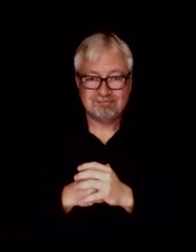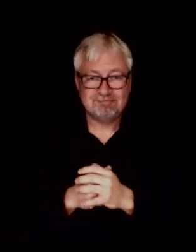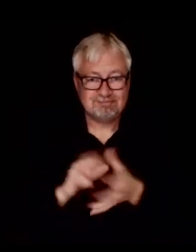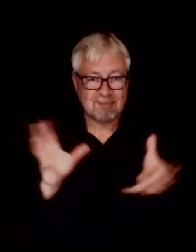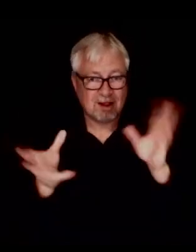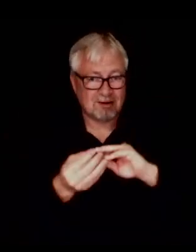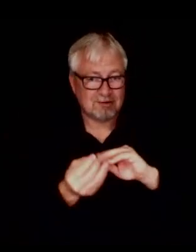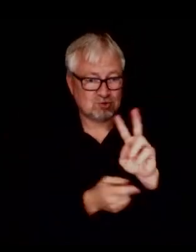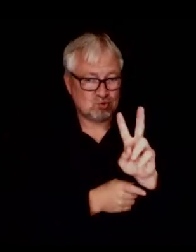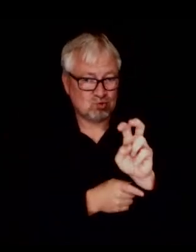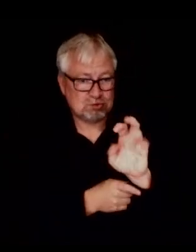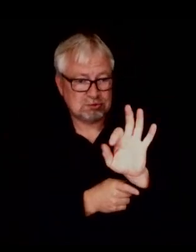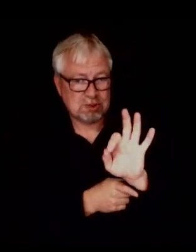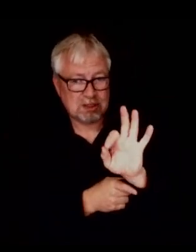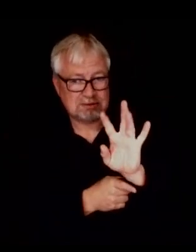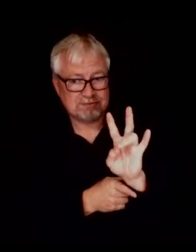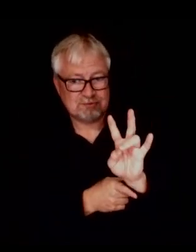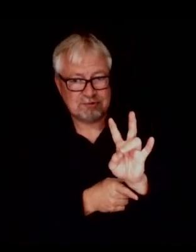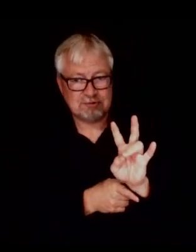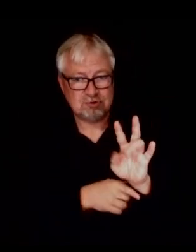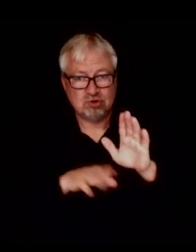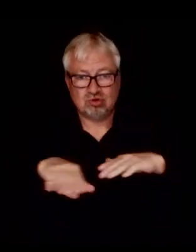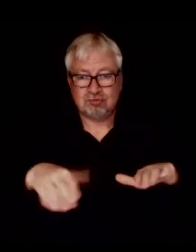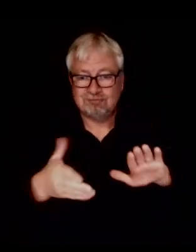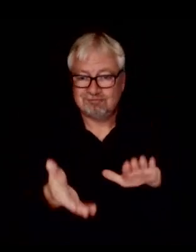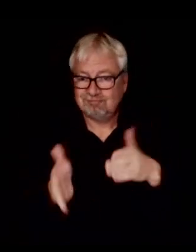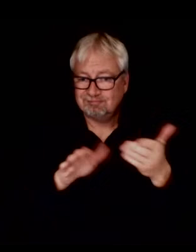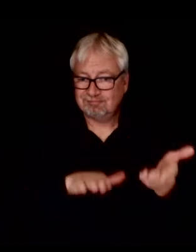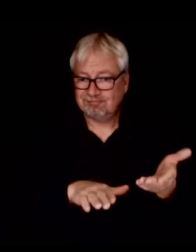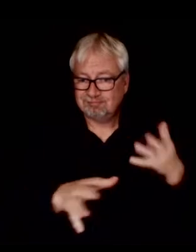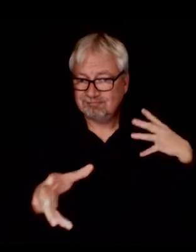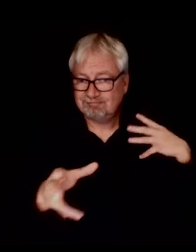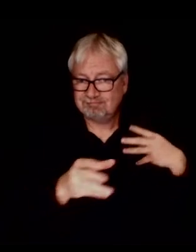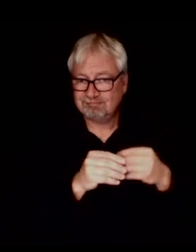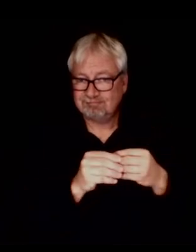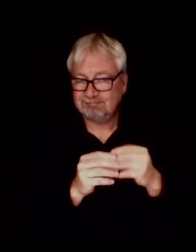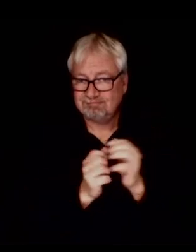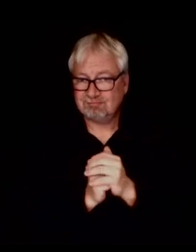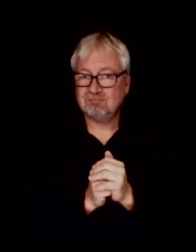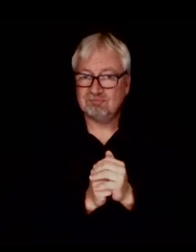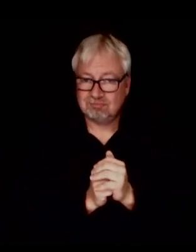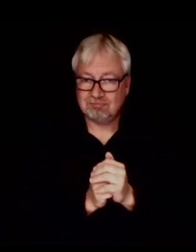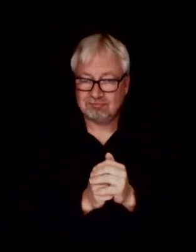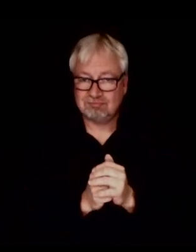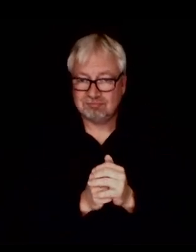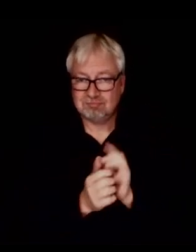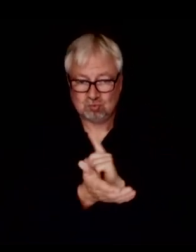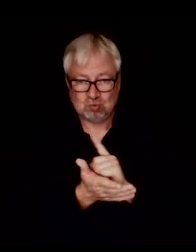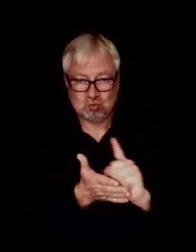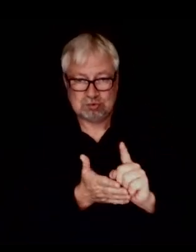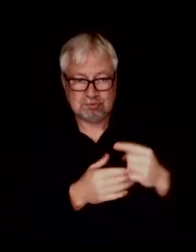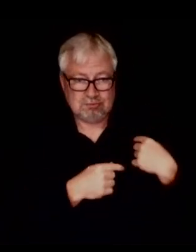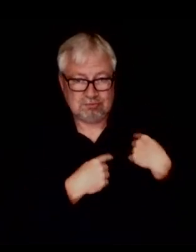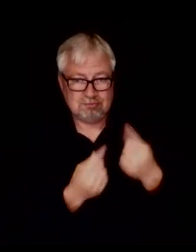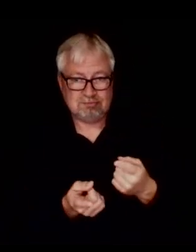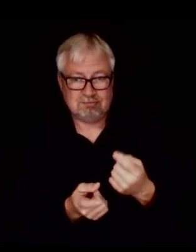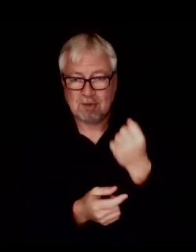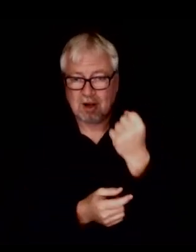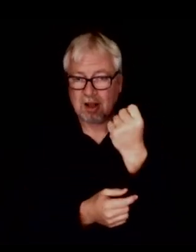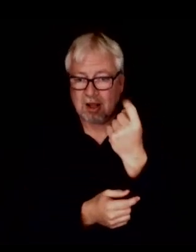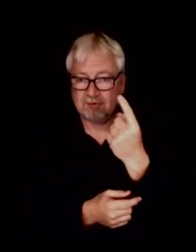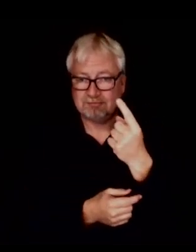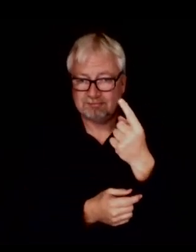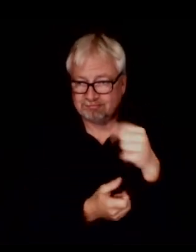there have been 2 pediatric deaths. In the last week, we have had 11 admissions, 5 to our pediatric intensive care